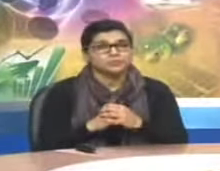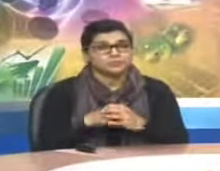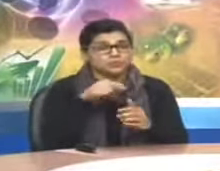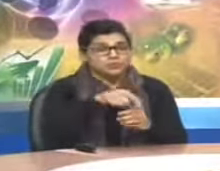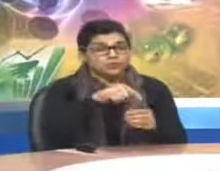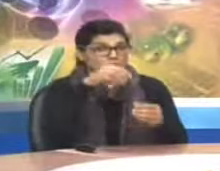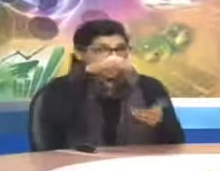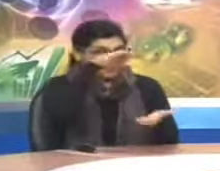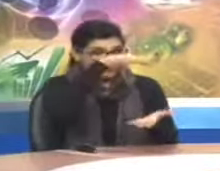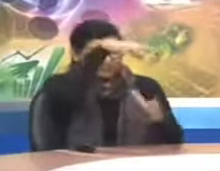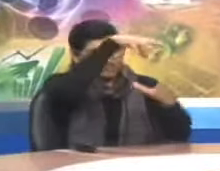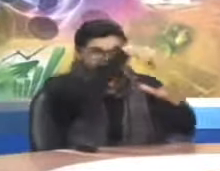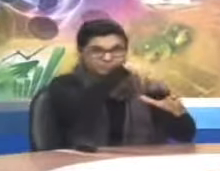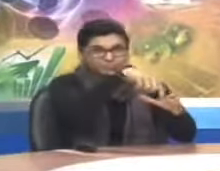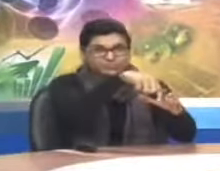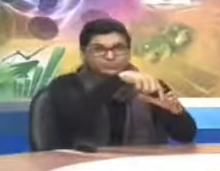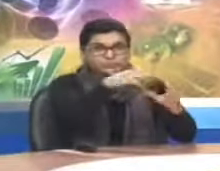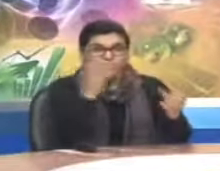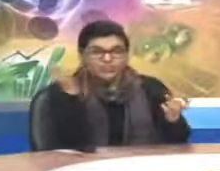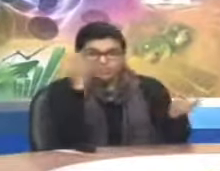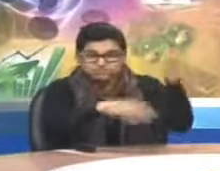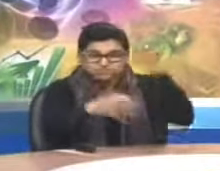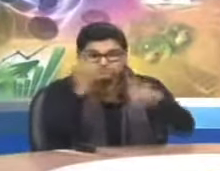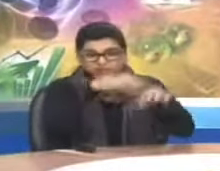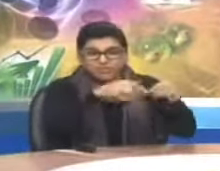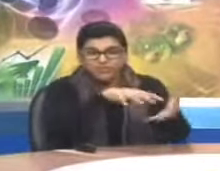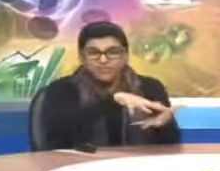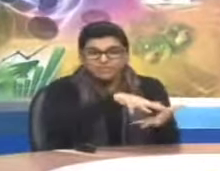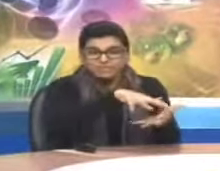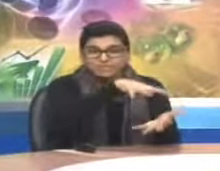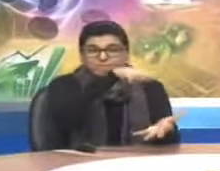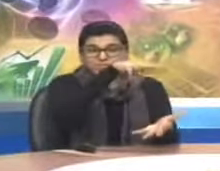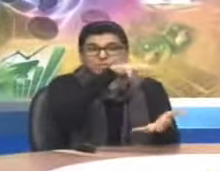The dumping of solid wastes,